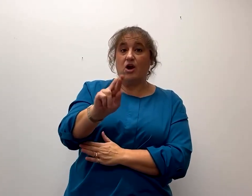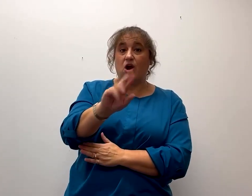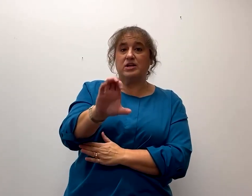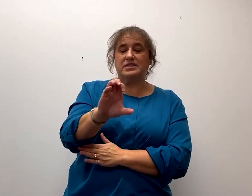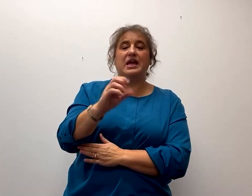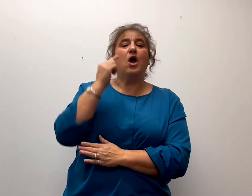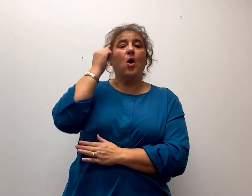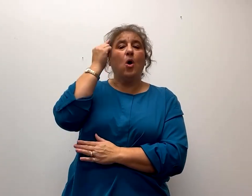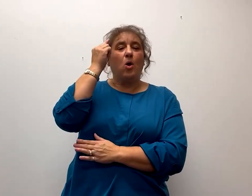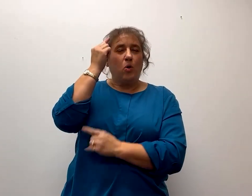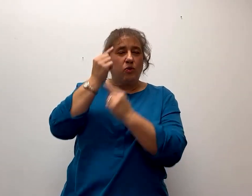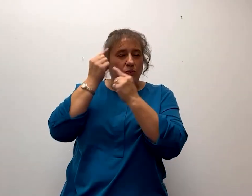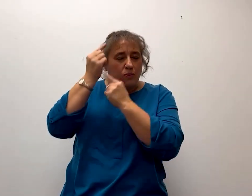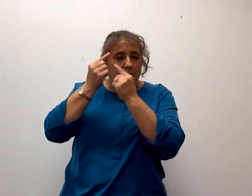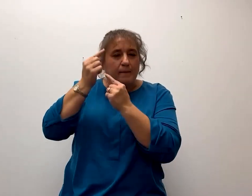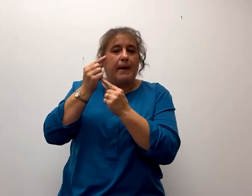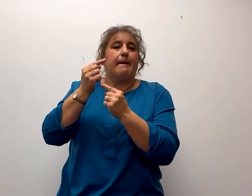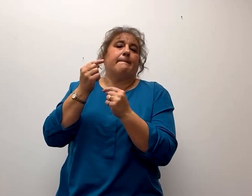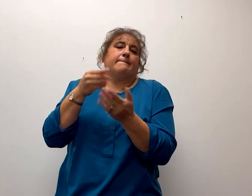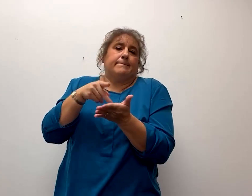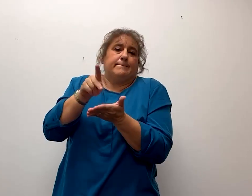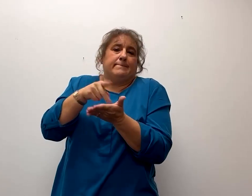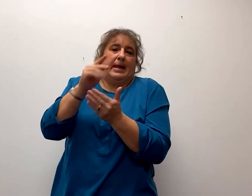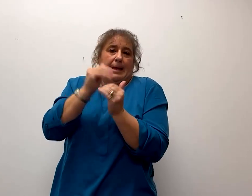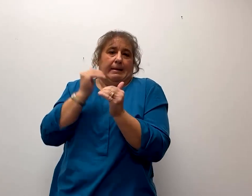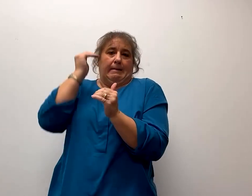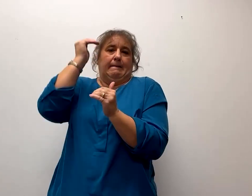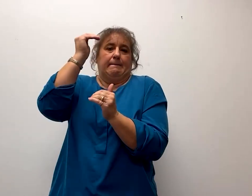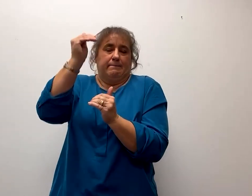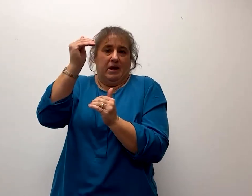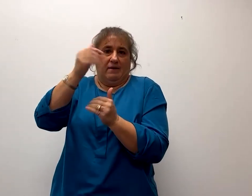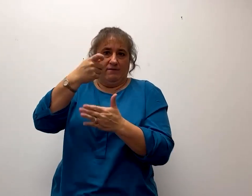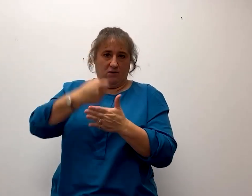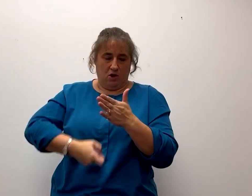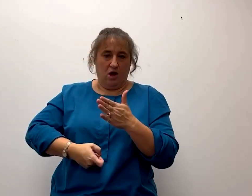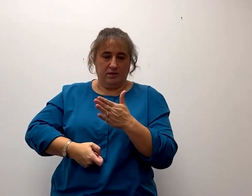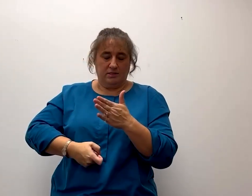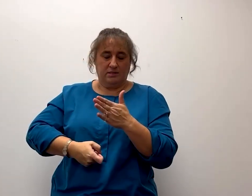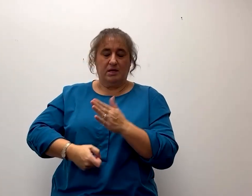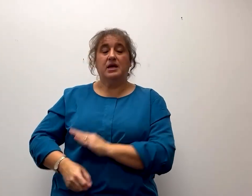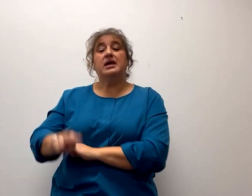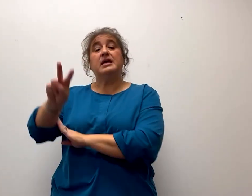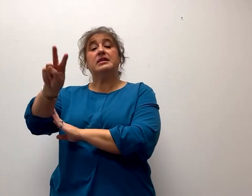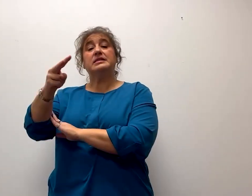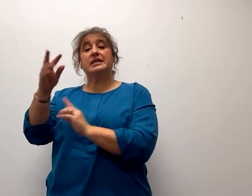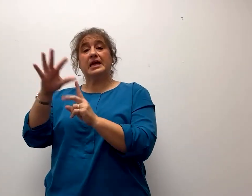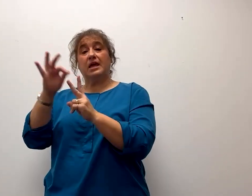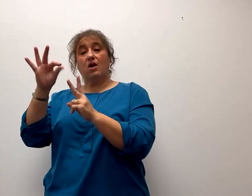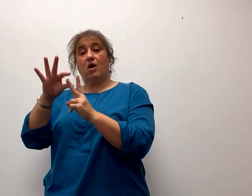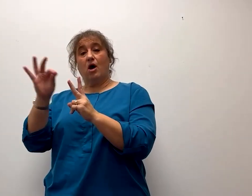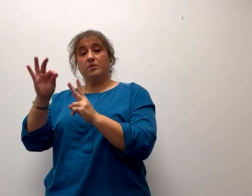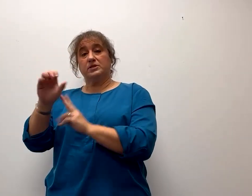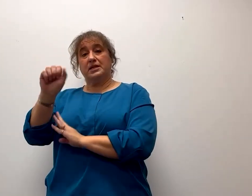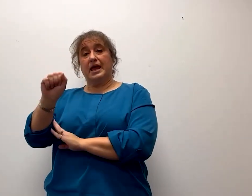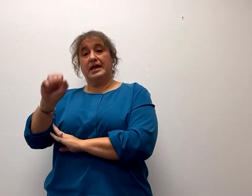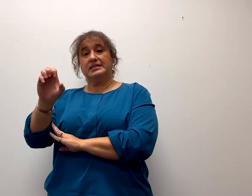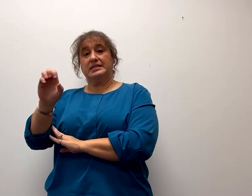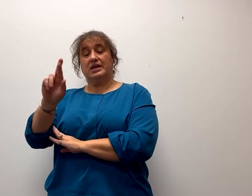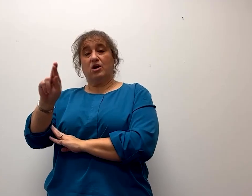that exceeds the client's cost for the placement. The second option and path is that ACRC can fund the day or